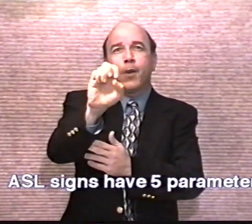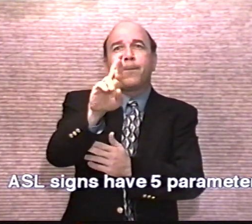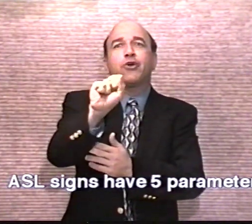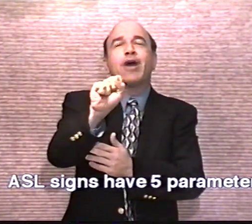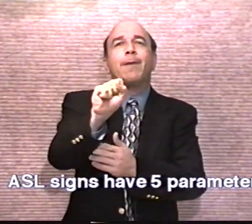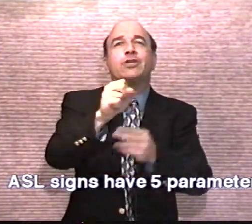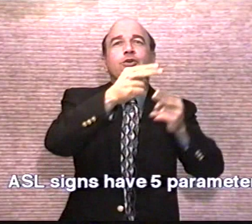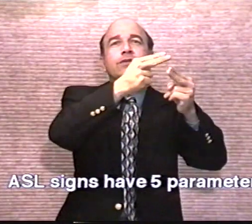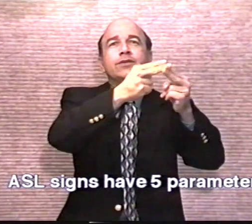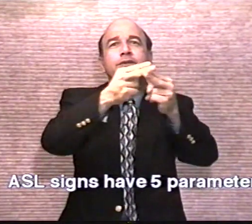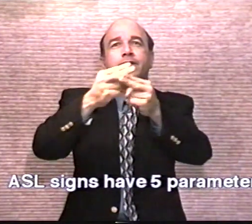parameters,